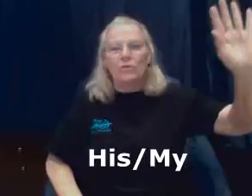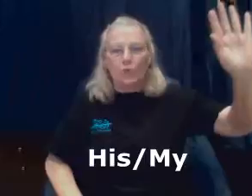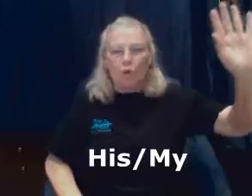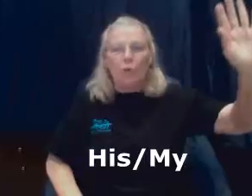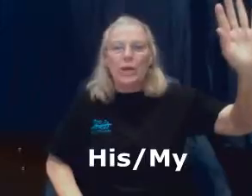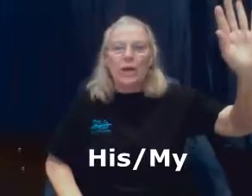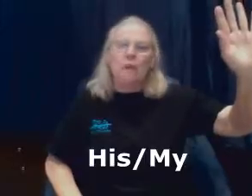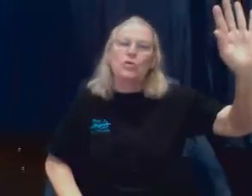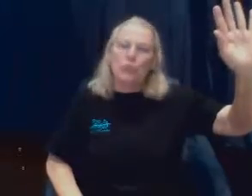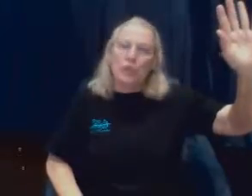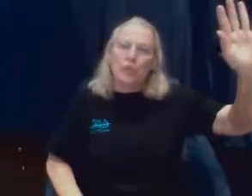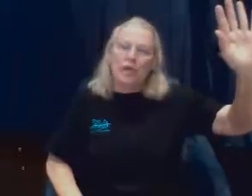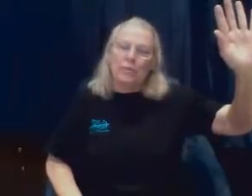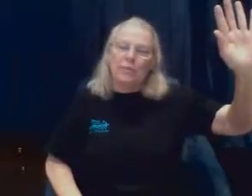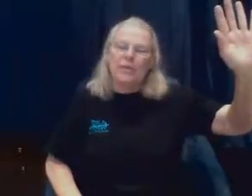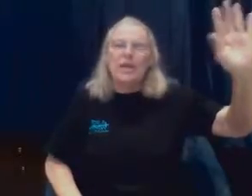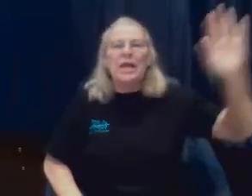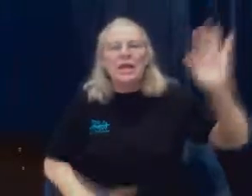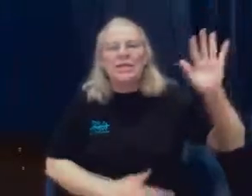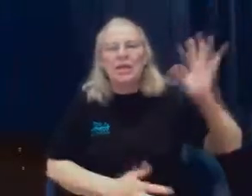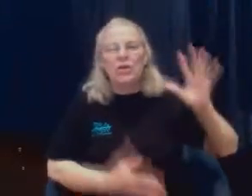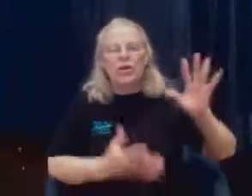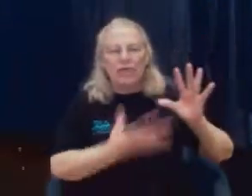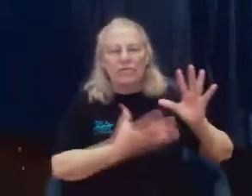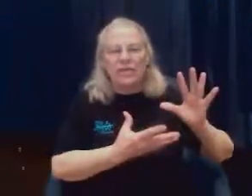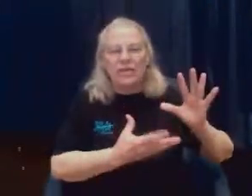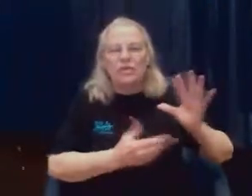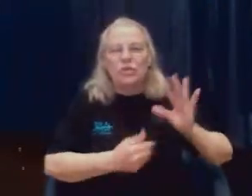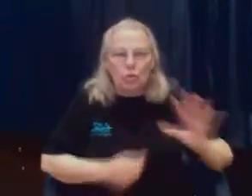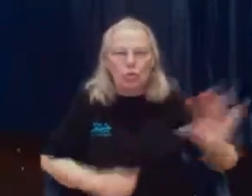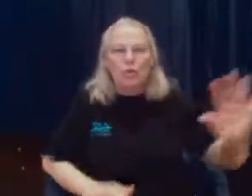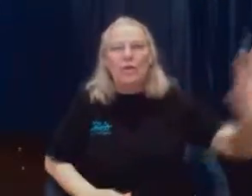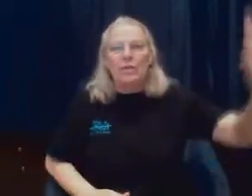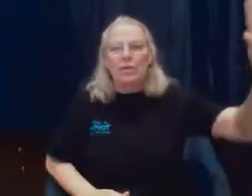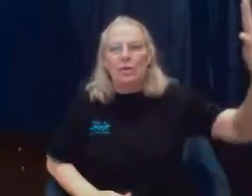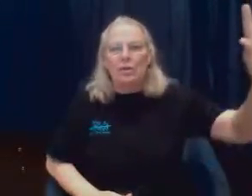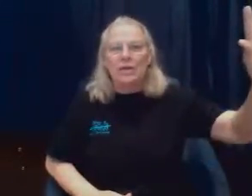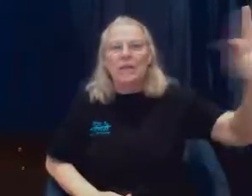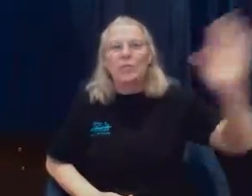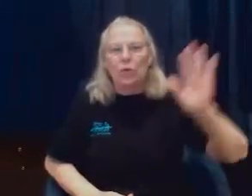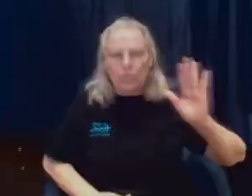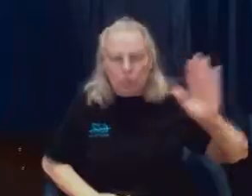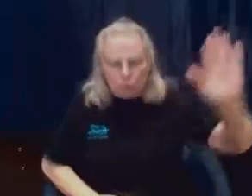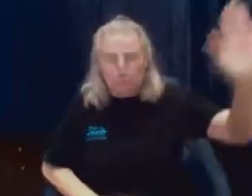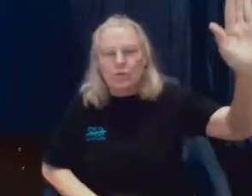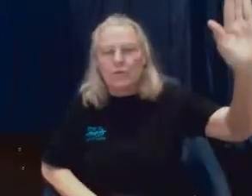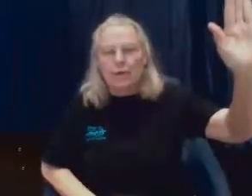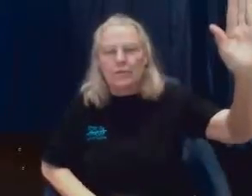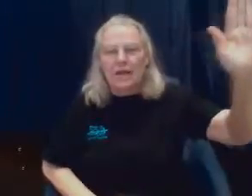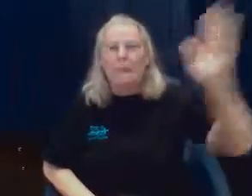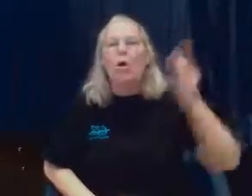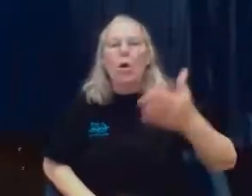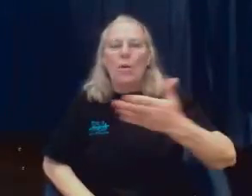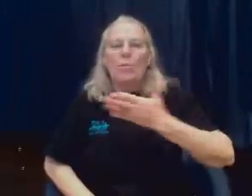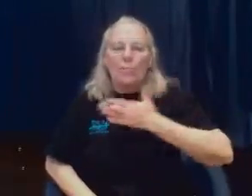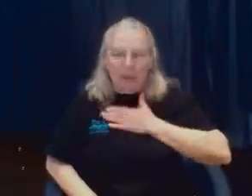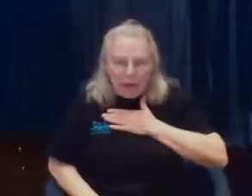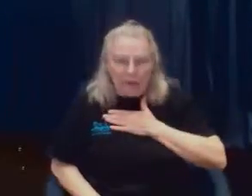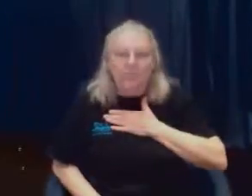your open hand toward that person. It's like you have things that belong to him. You're going to push them up to him. Mine,